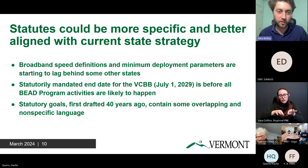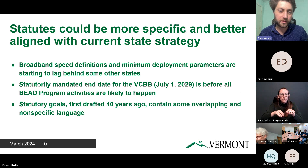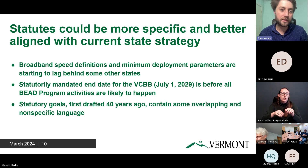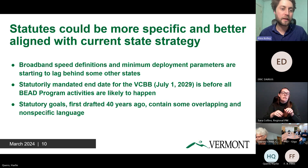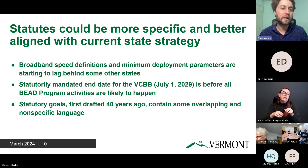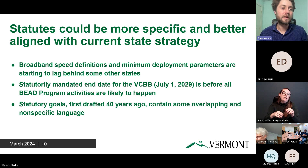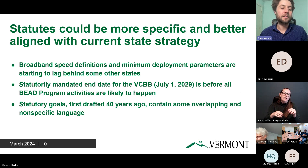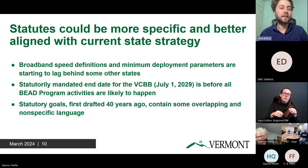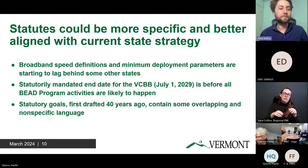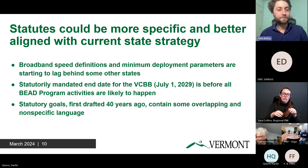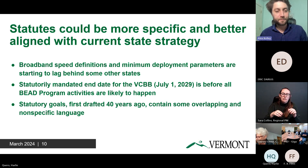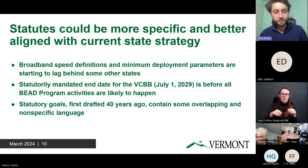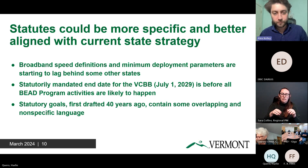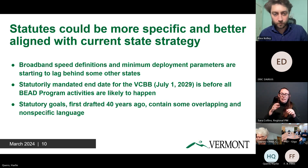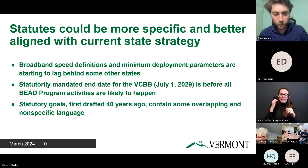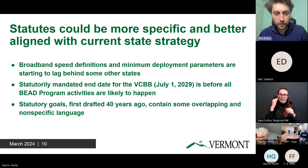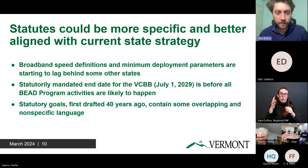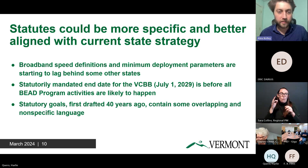on this front.